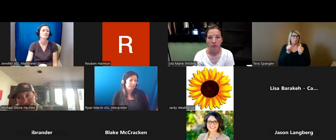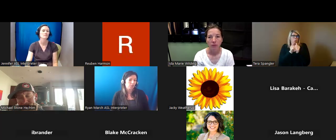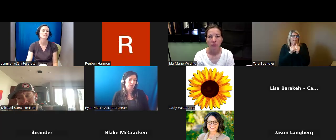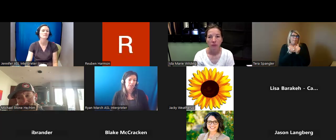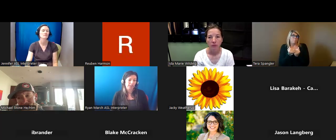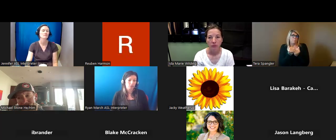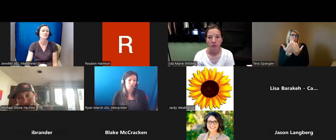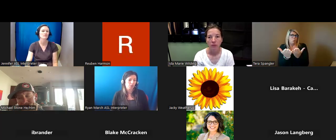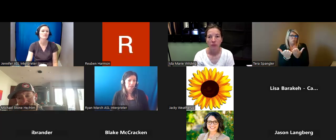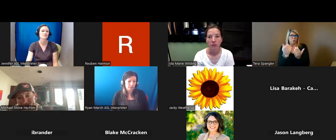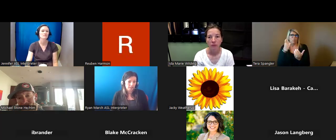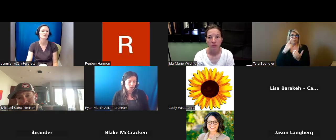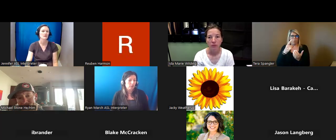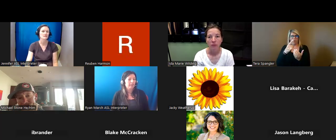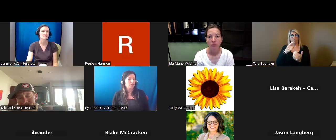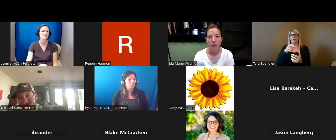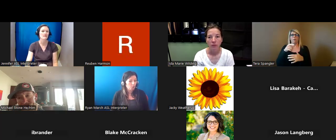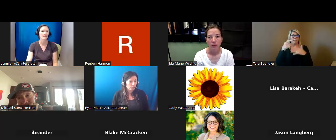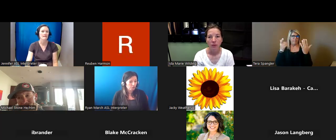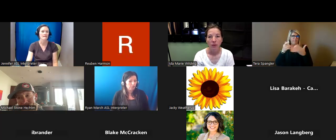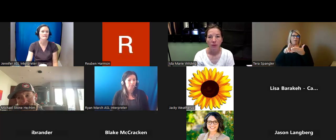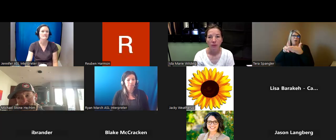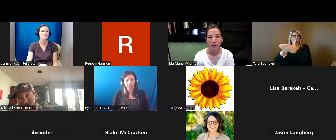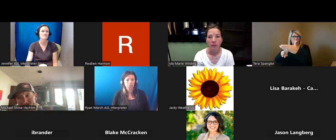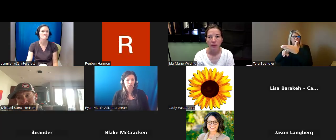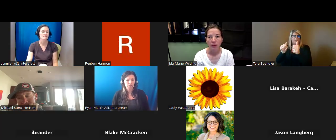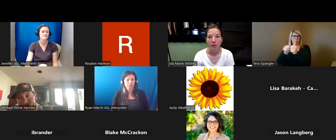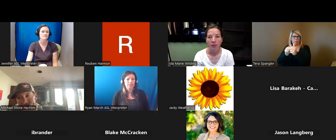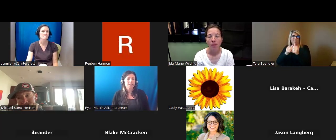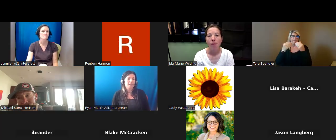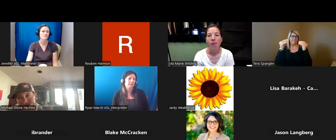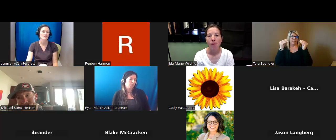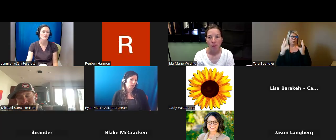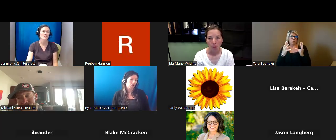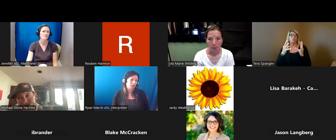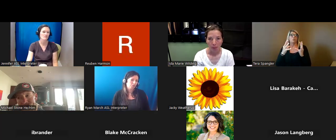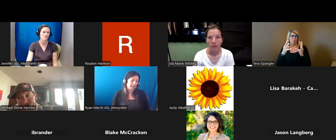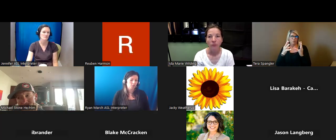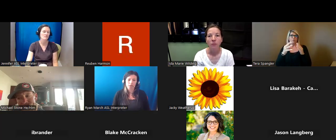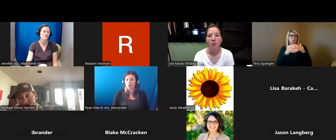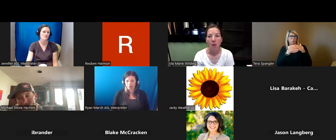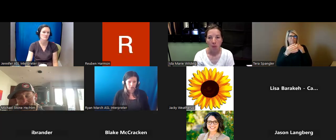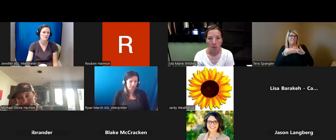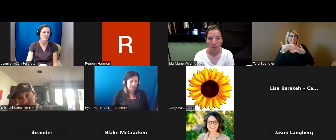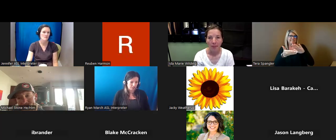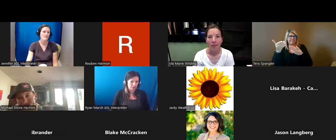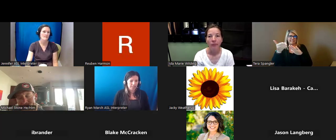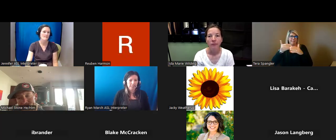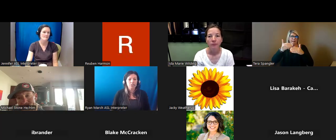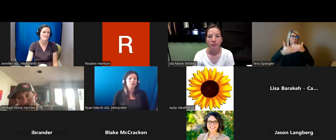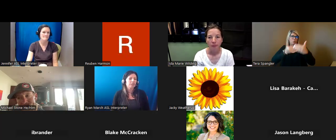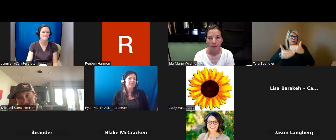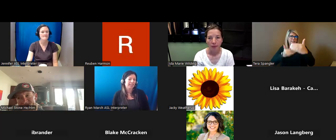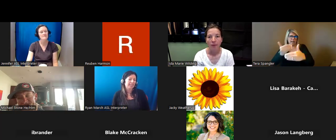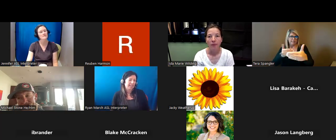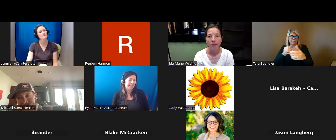to be able to reach out to us with their proposals. And then we would contract with one of those vendors